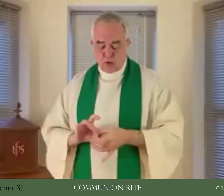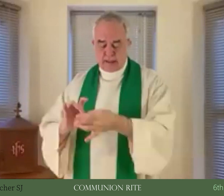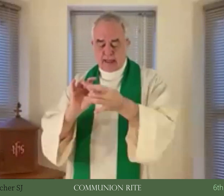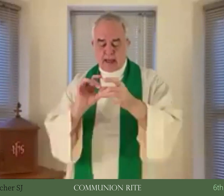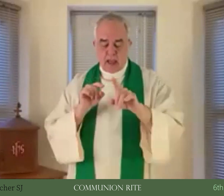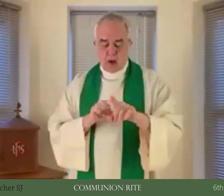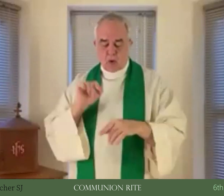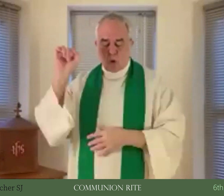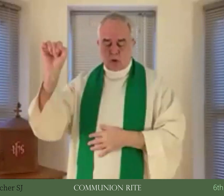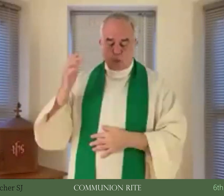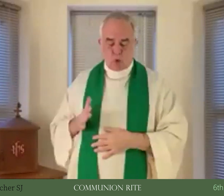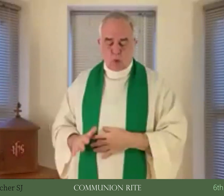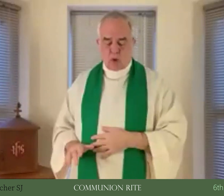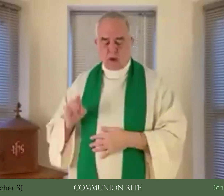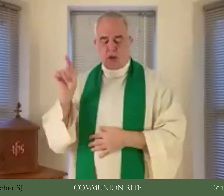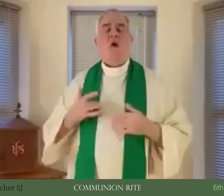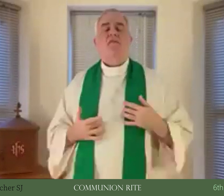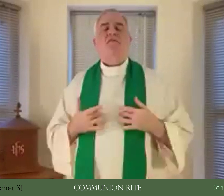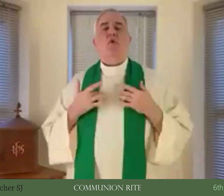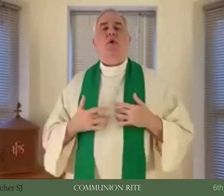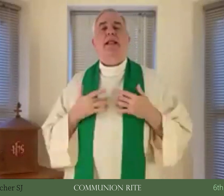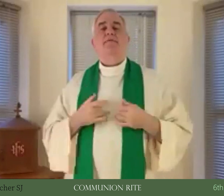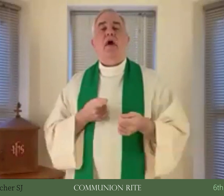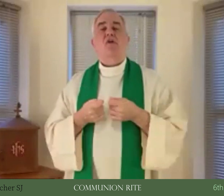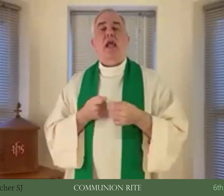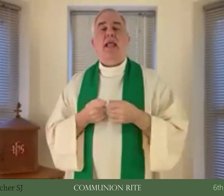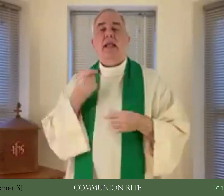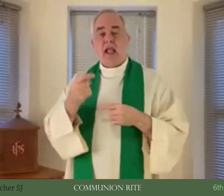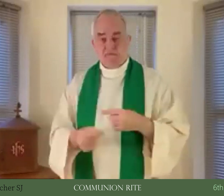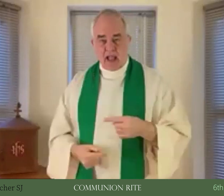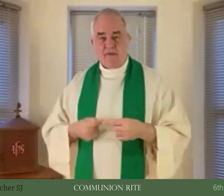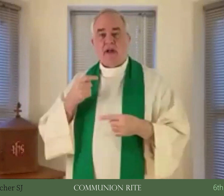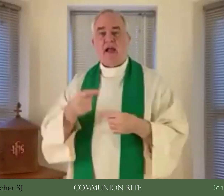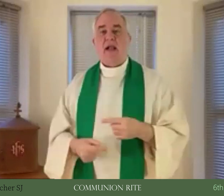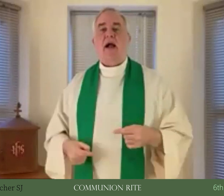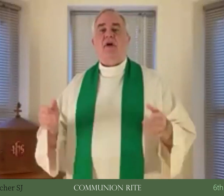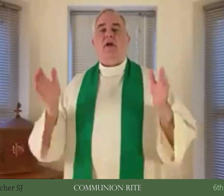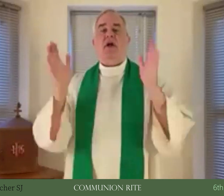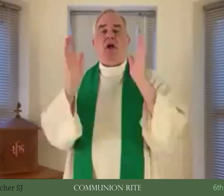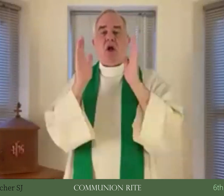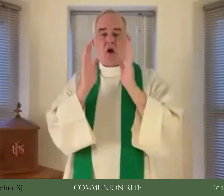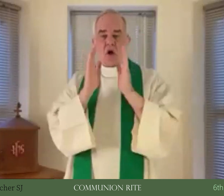unity and accordance with your word, for we live and reign forever and ever.